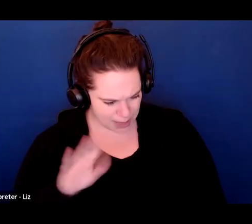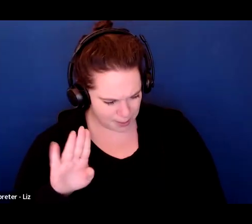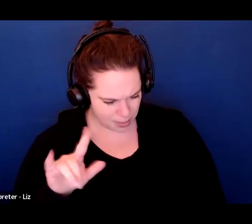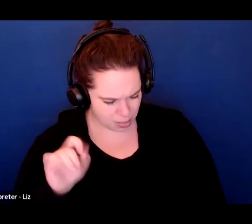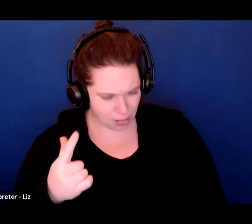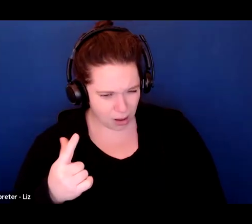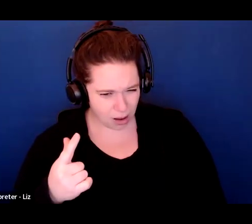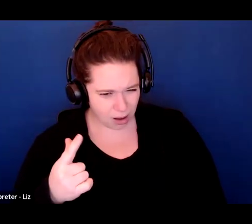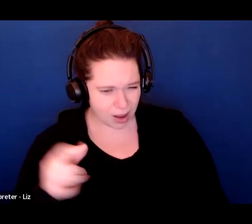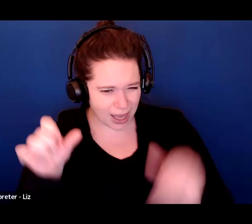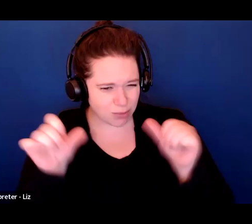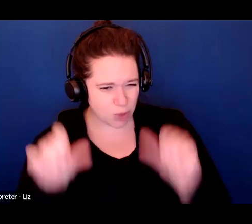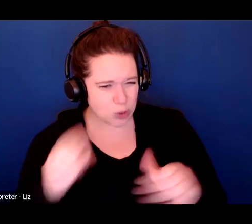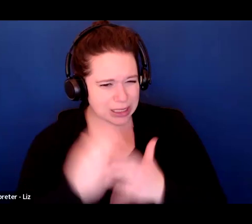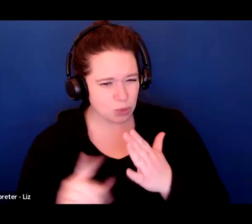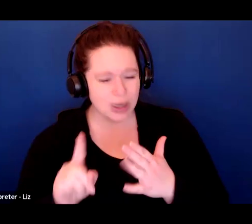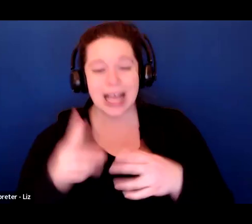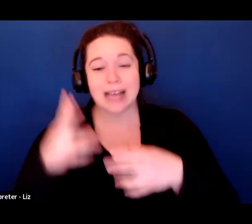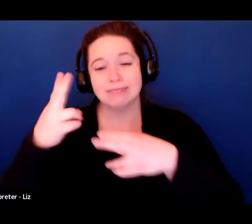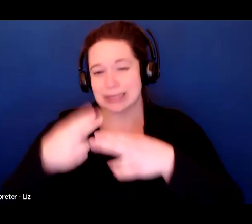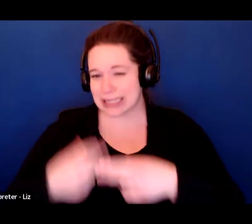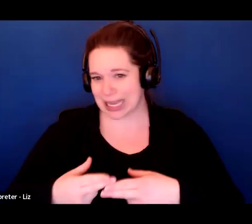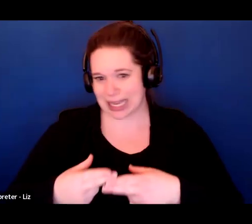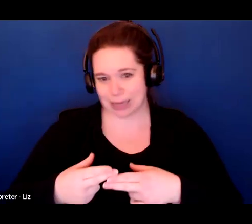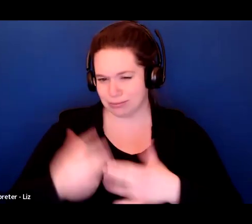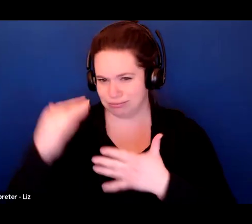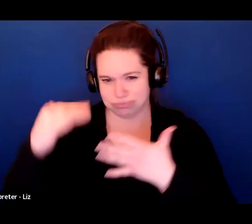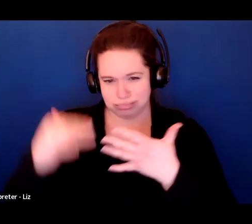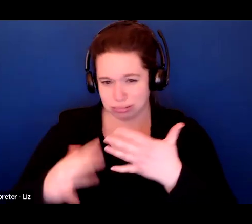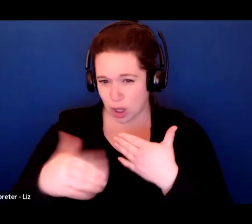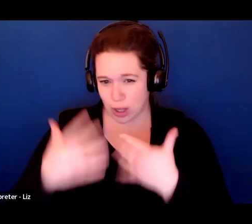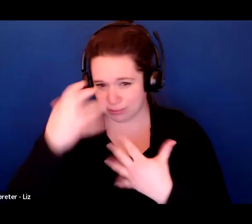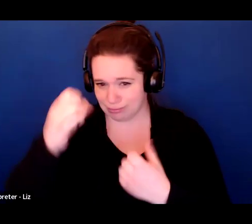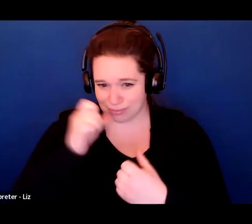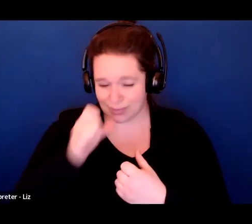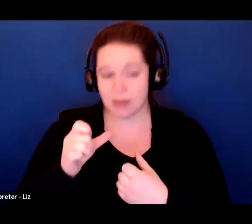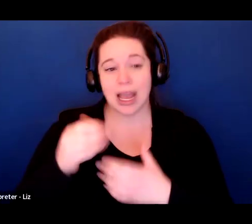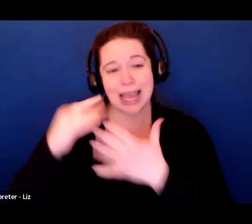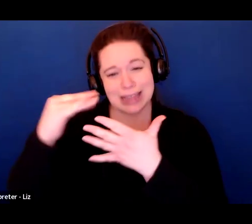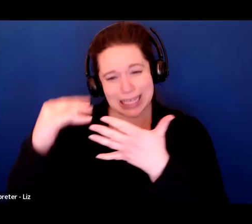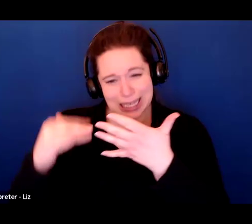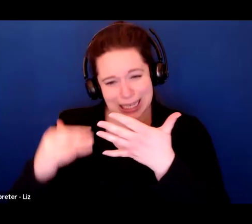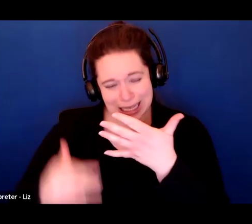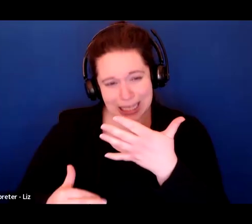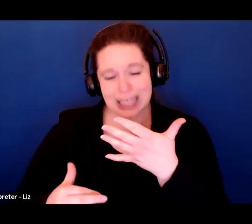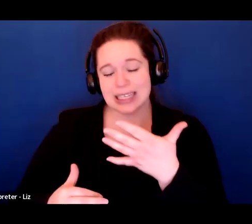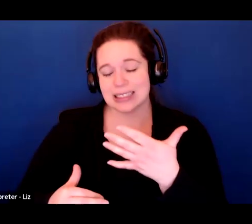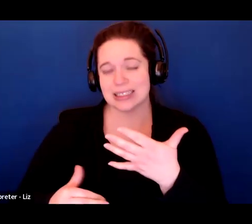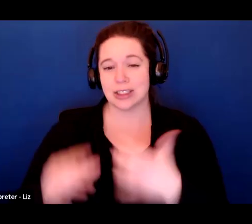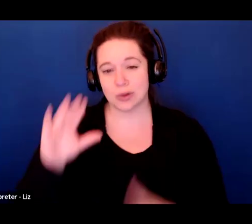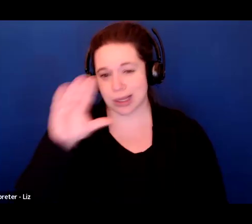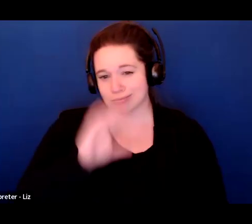I don't remember all the different names of them, but there's a whole list of them. You could just go in and